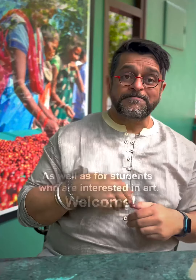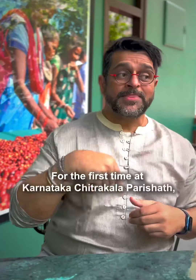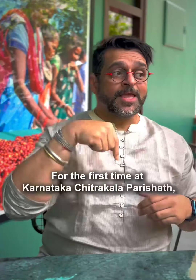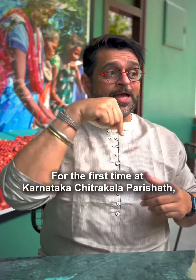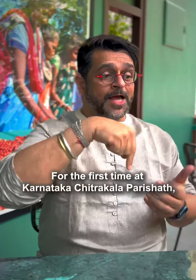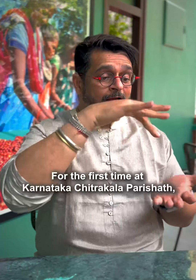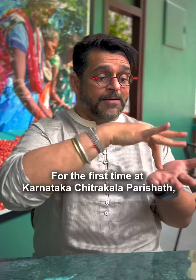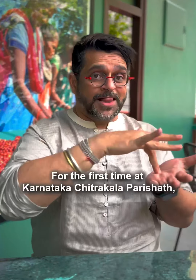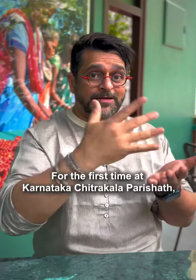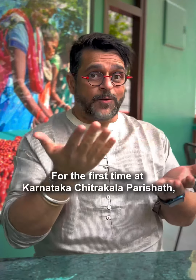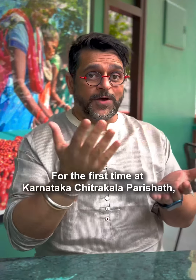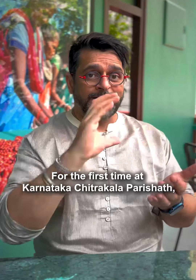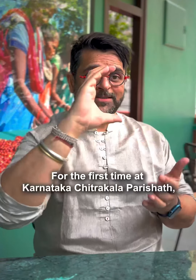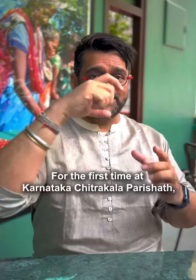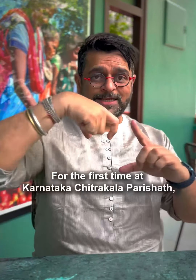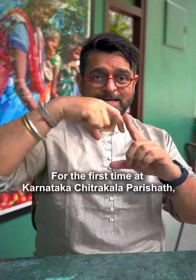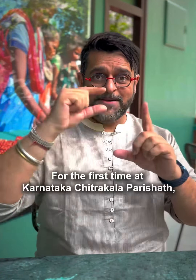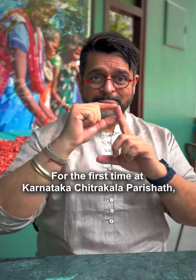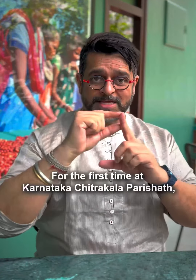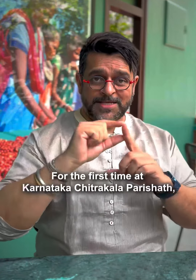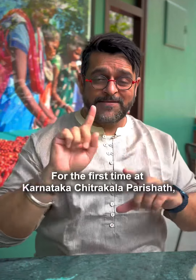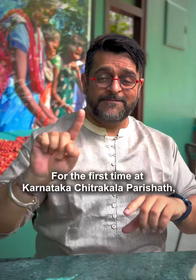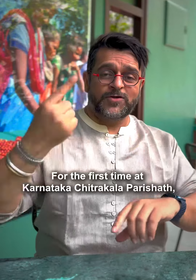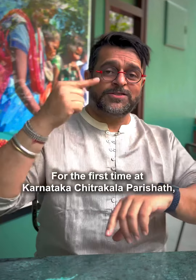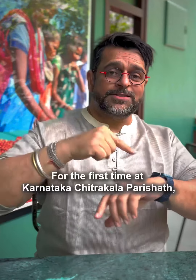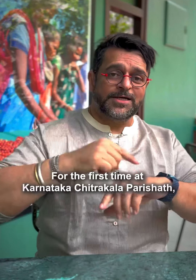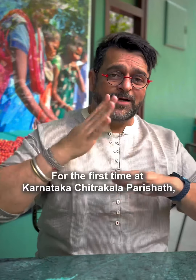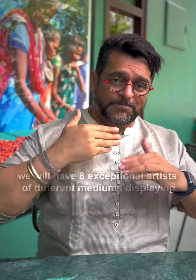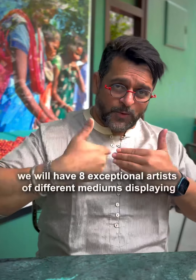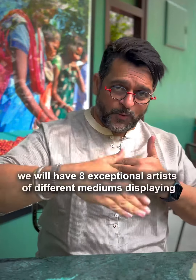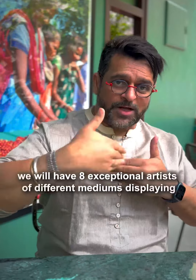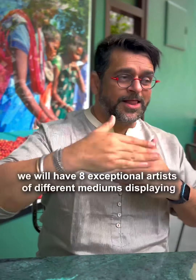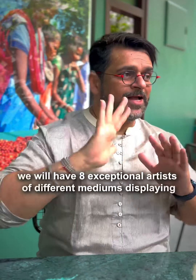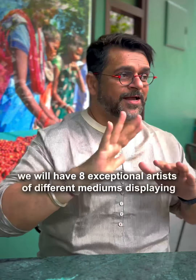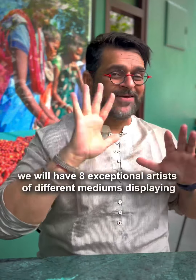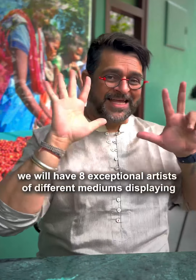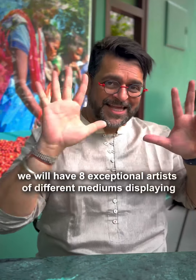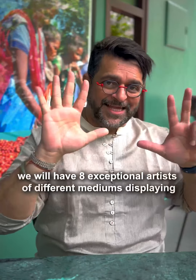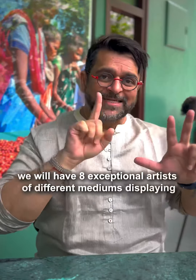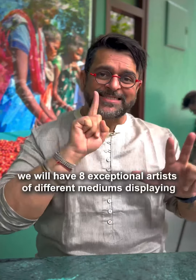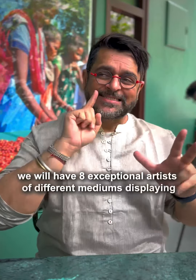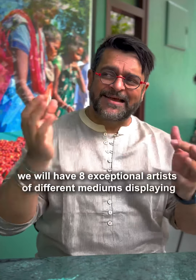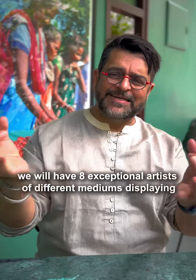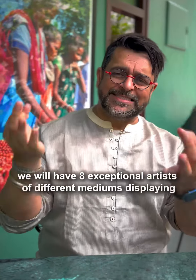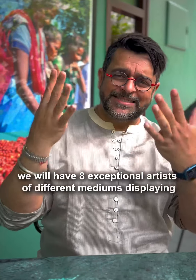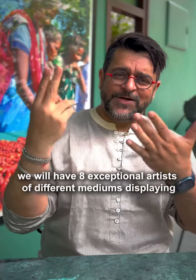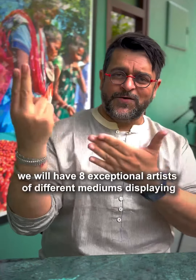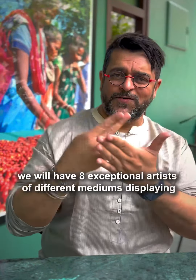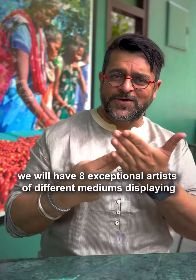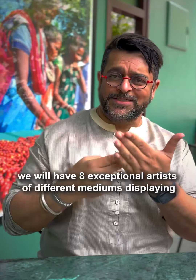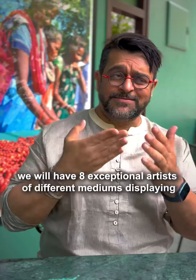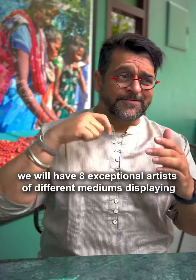Welcome. For the first time at Karnataka Chitrakala Parishad, we will have 8 exceptional artists of different